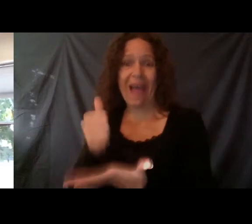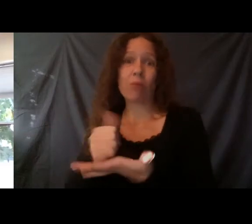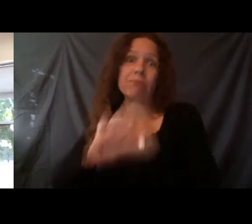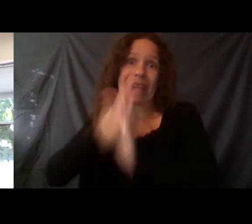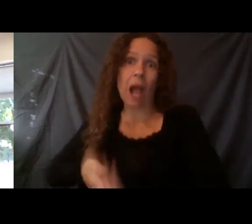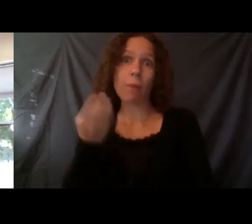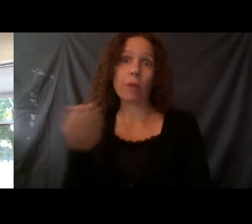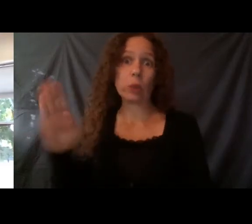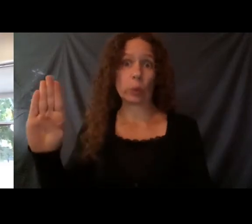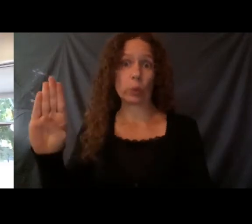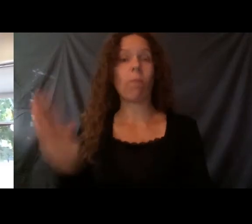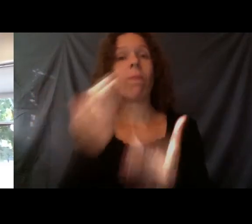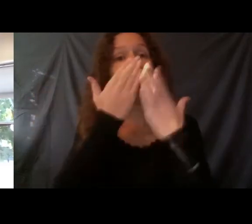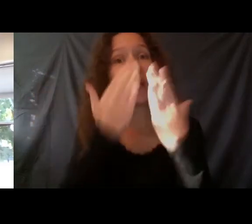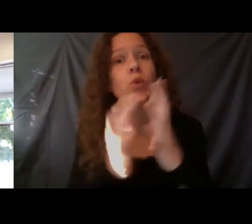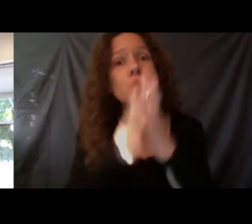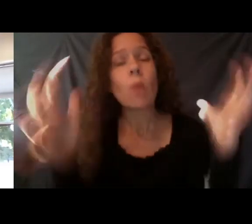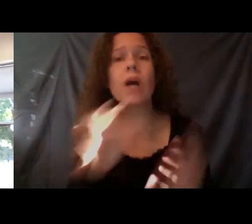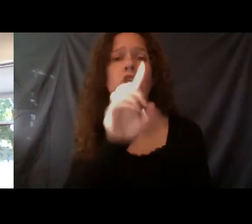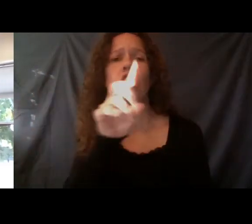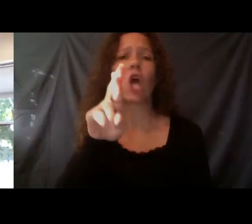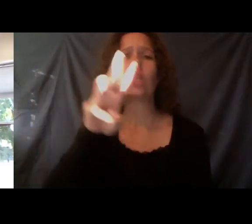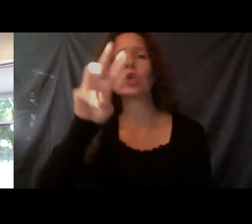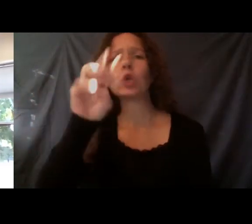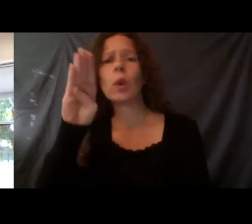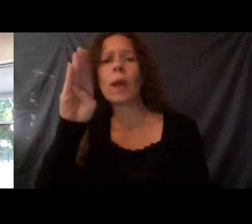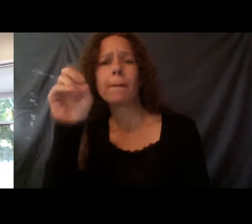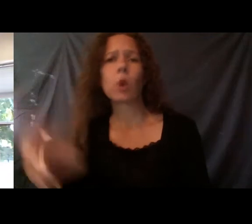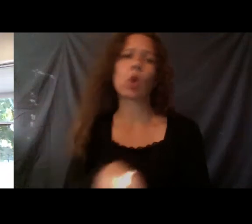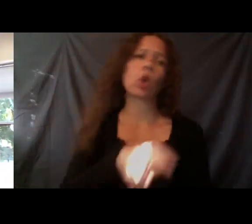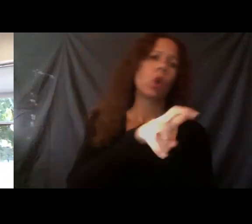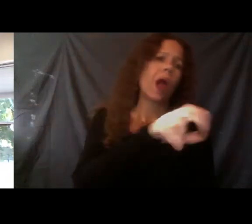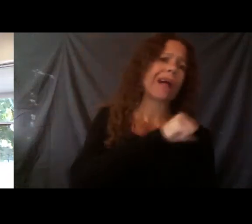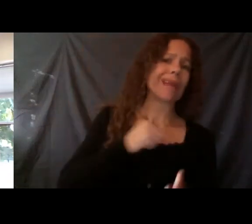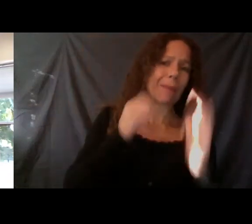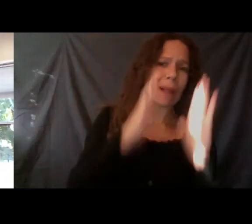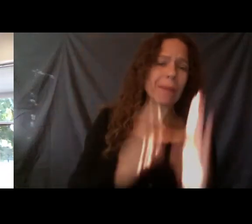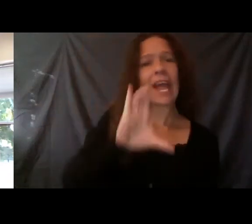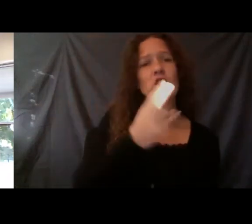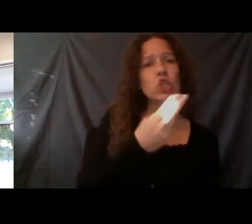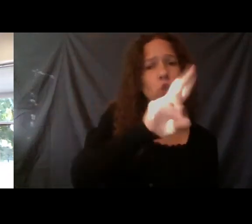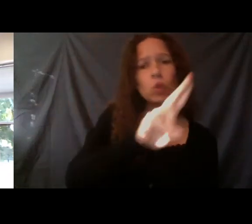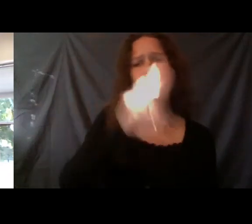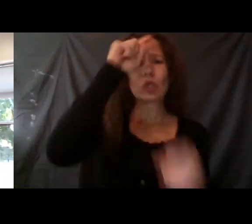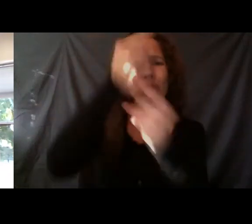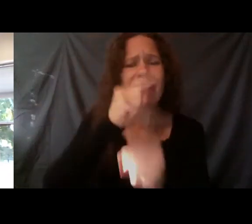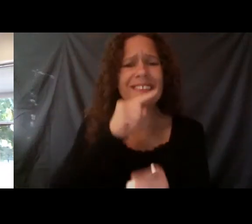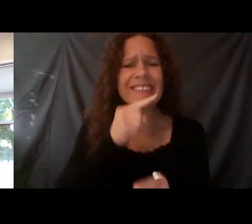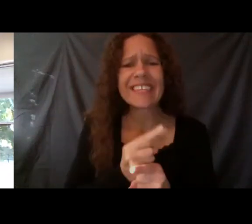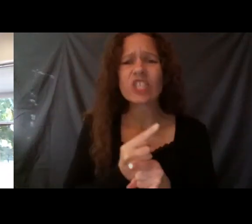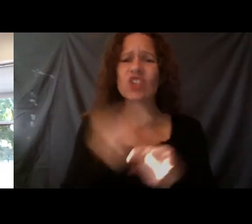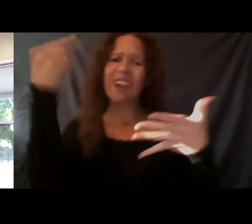everybody. Thank you, Dr. Weber. I see Assembly Member Chu, our sisters and brothers in all the